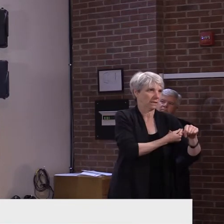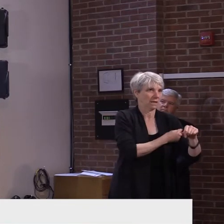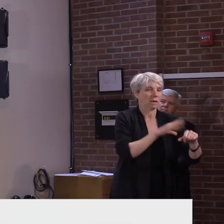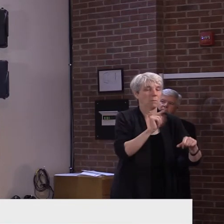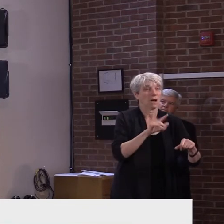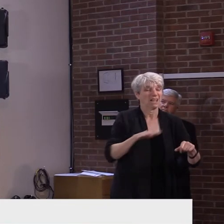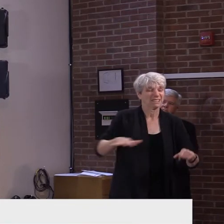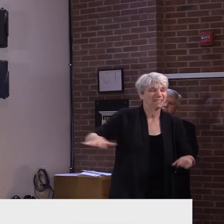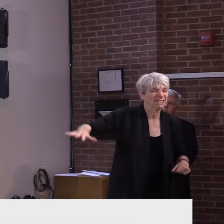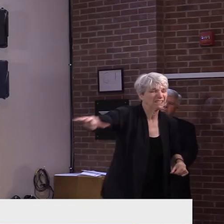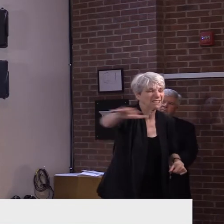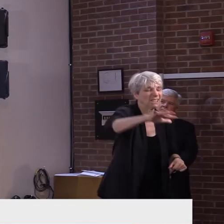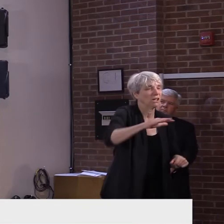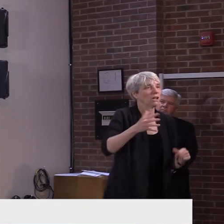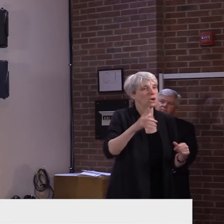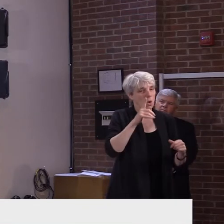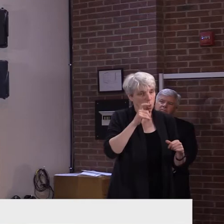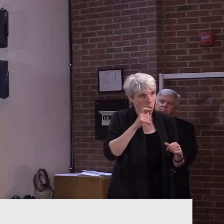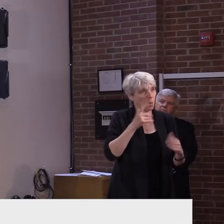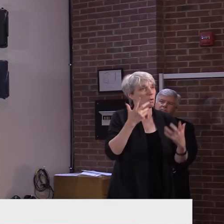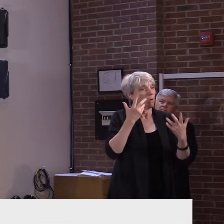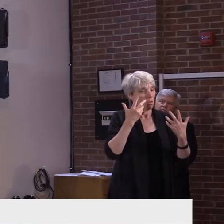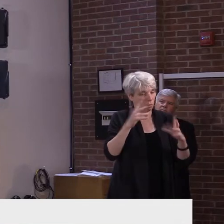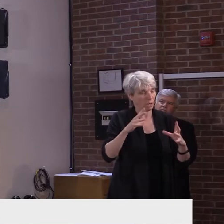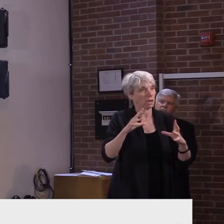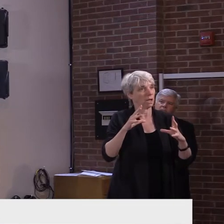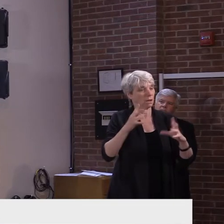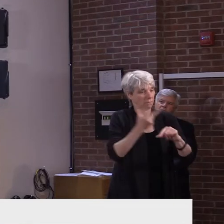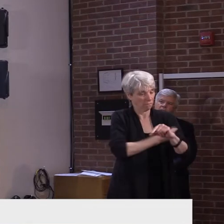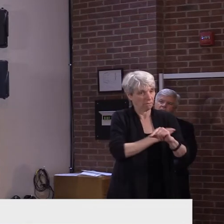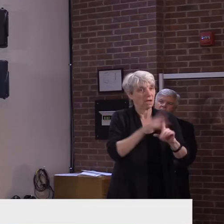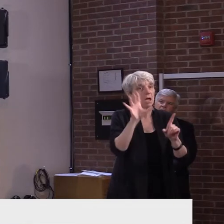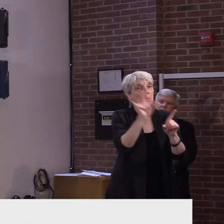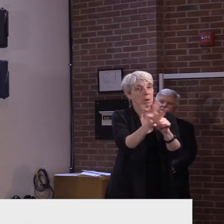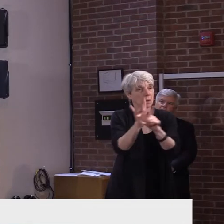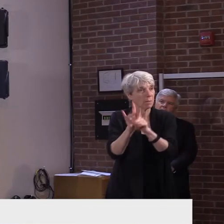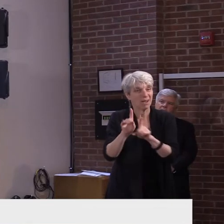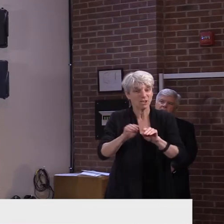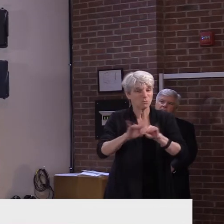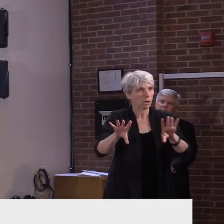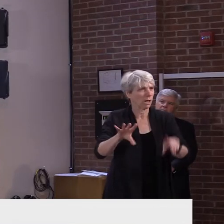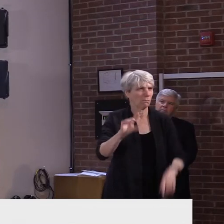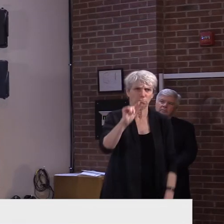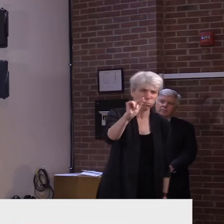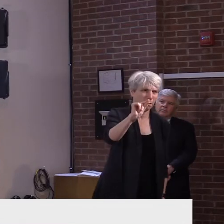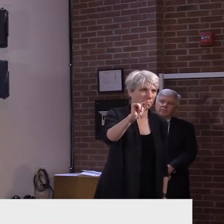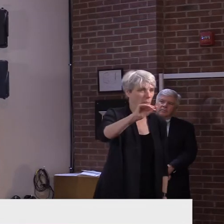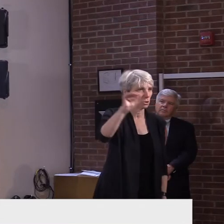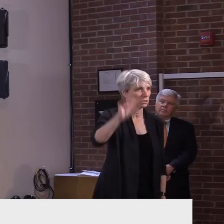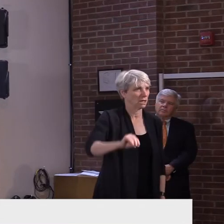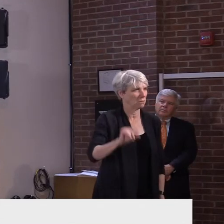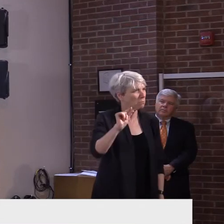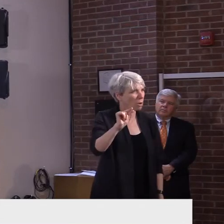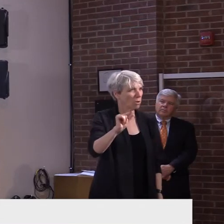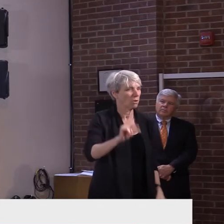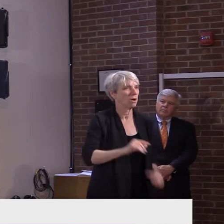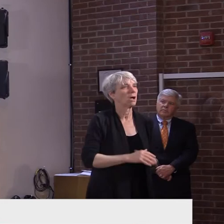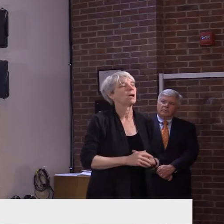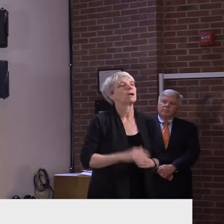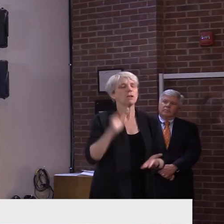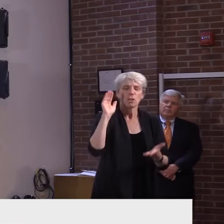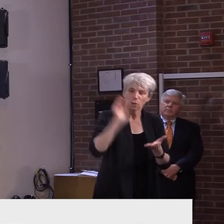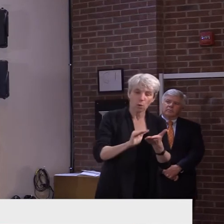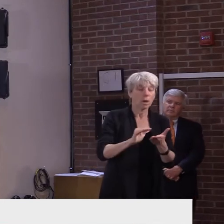vaccinated people being infected is still below 0.3%. Now, once again, remember